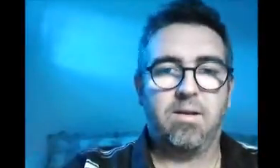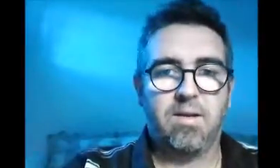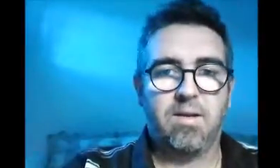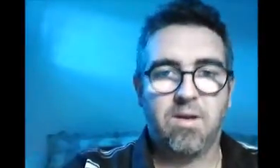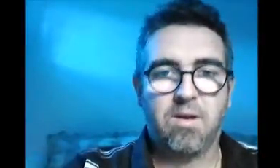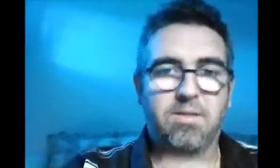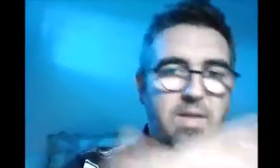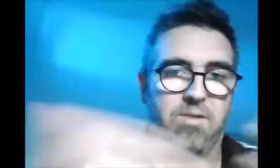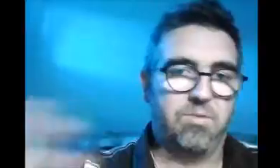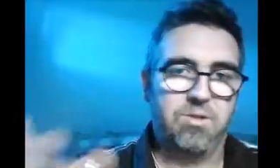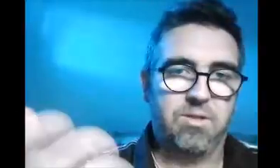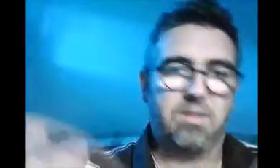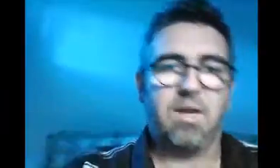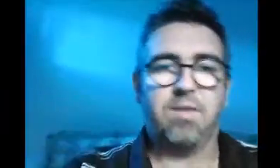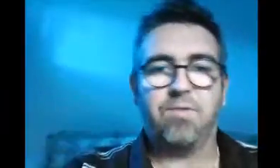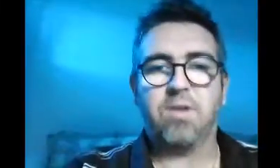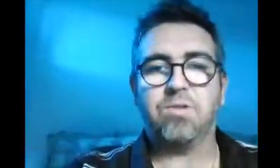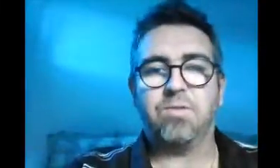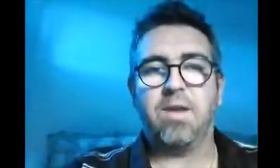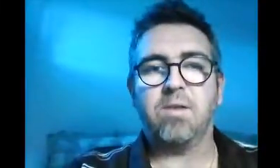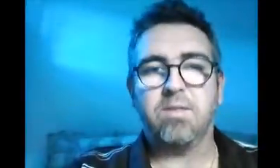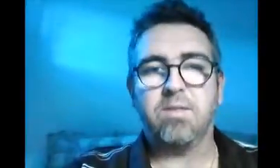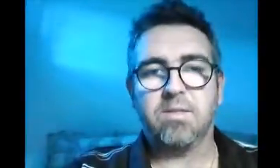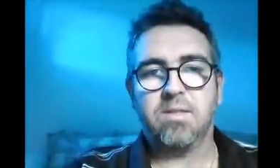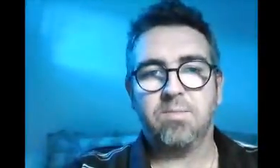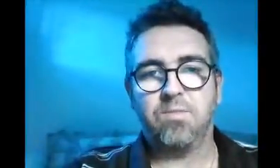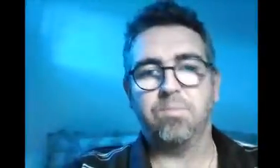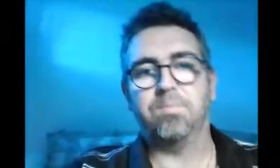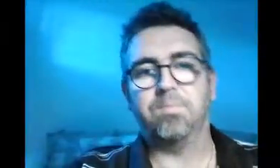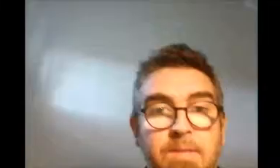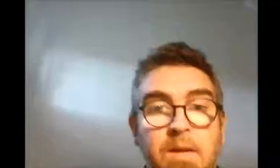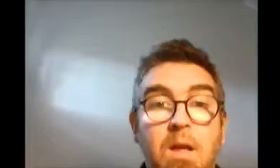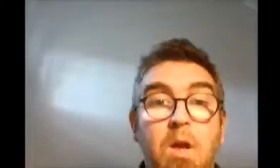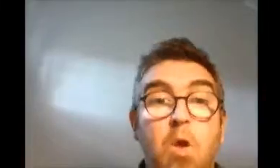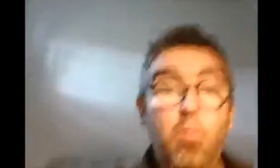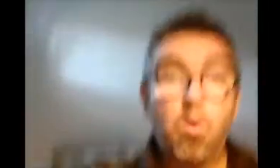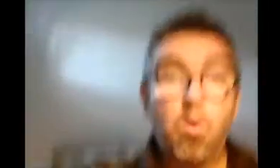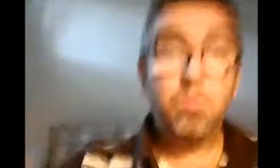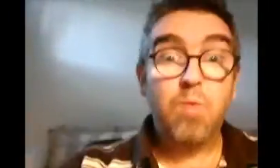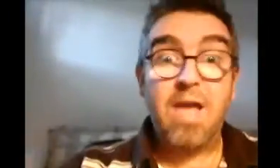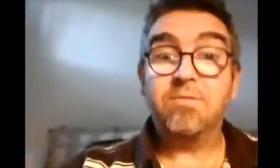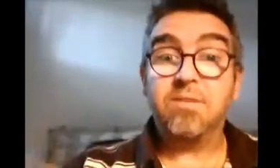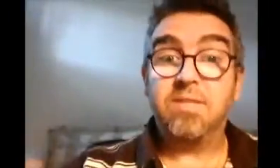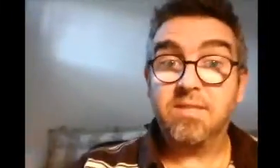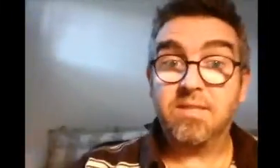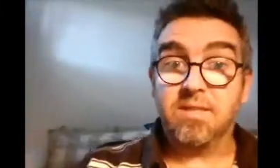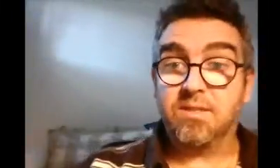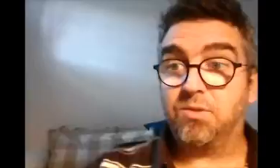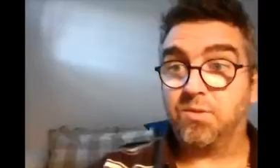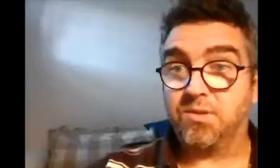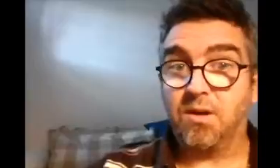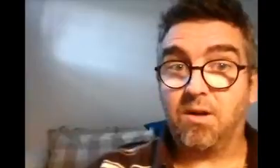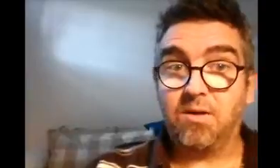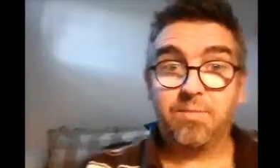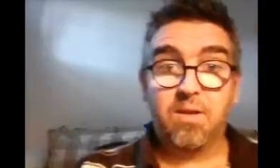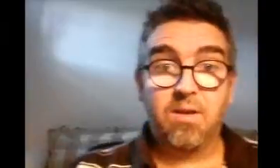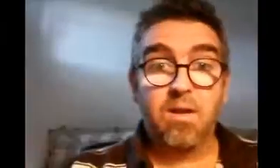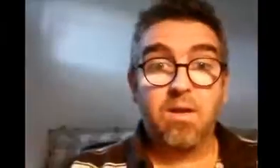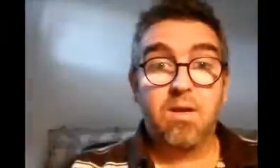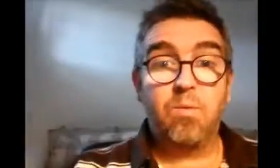an arc second, which is a tiny fraction of an angle, as I said before. Once we have the distance to a star, we